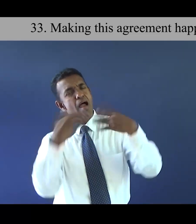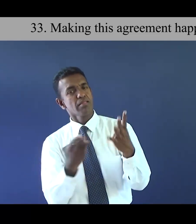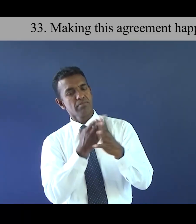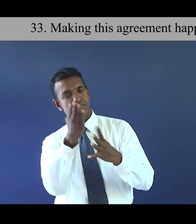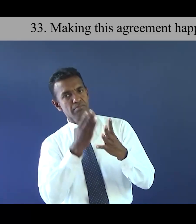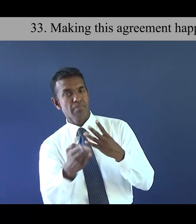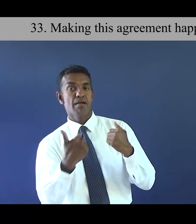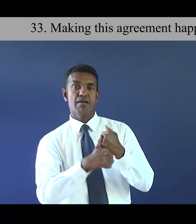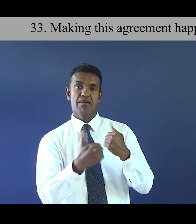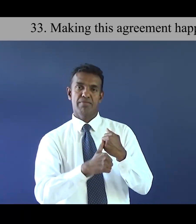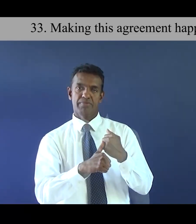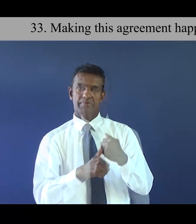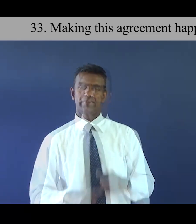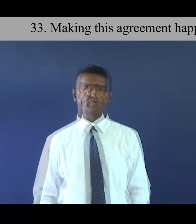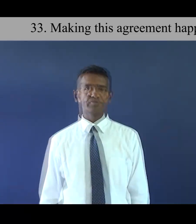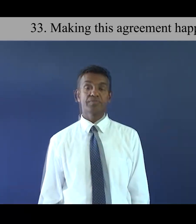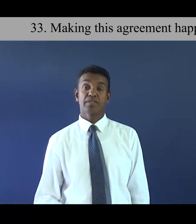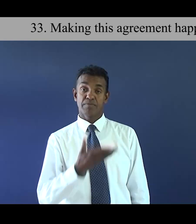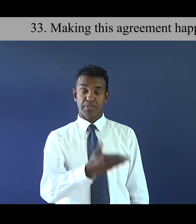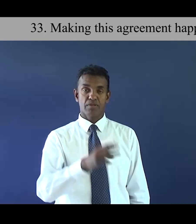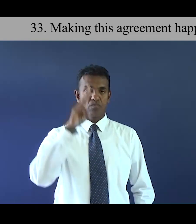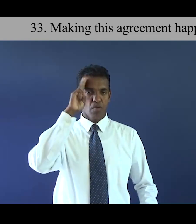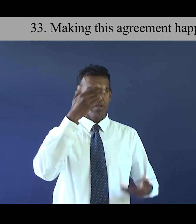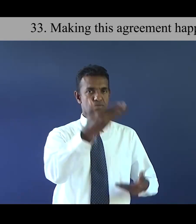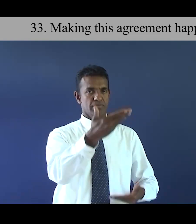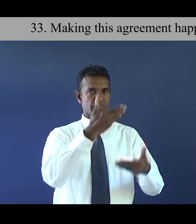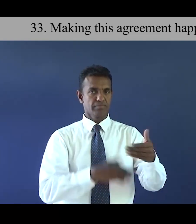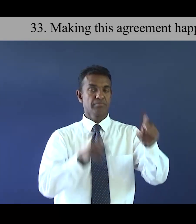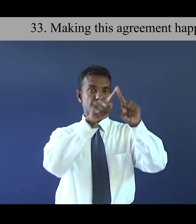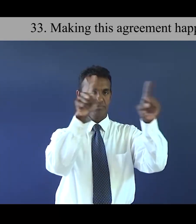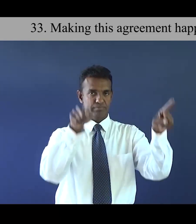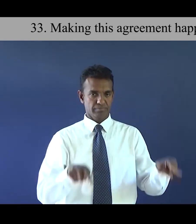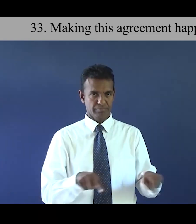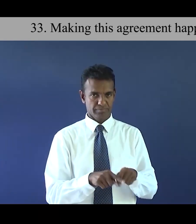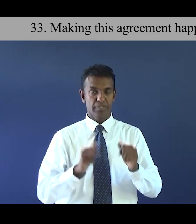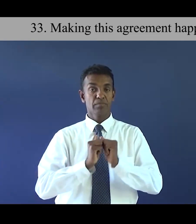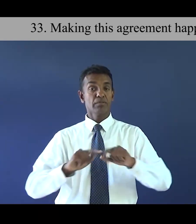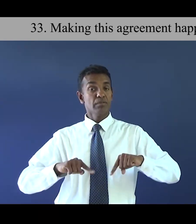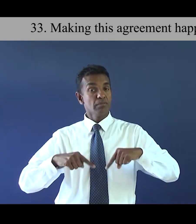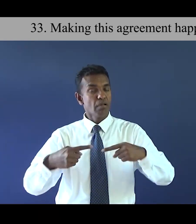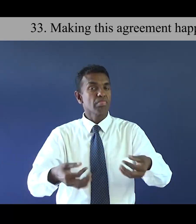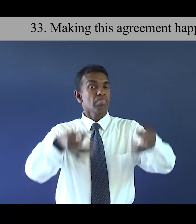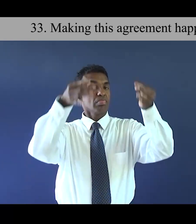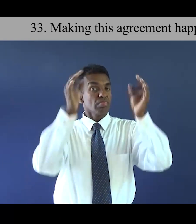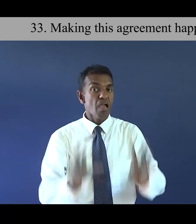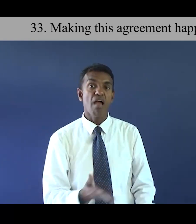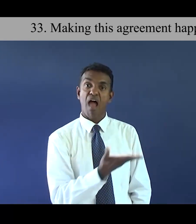this agreement is being followed properly. It will be based at